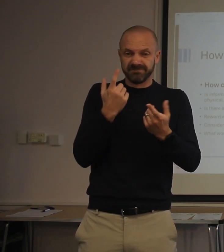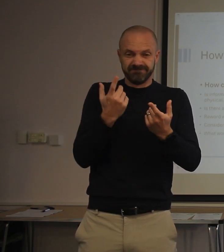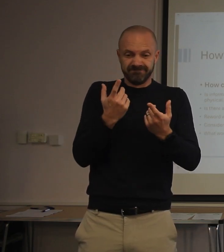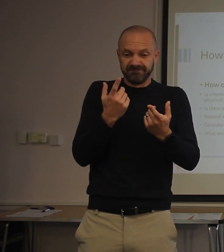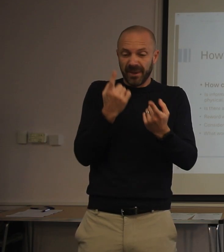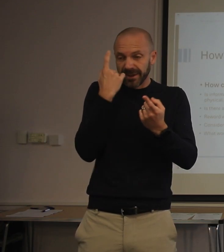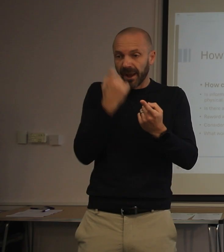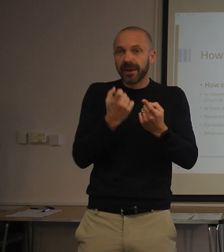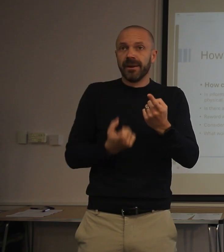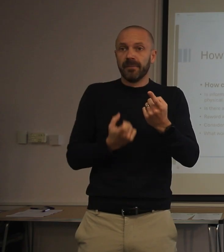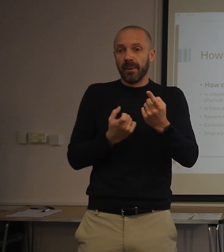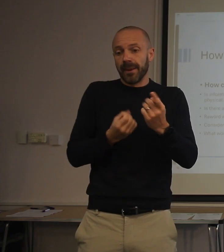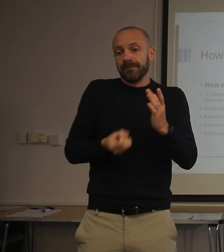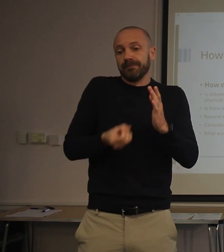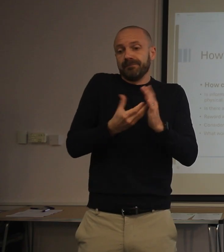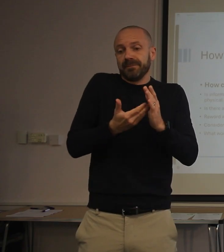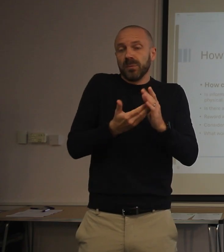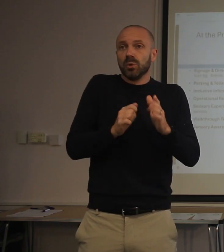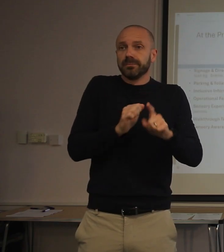there.